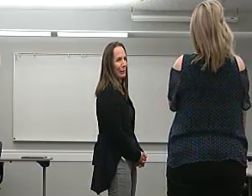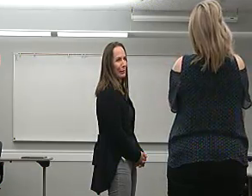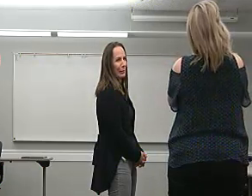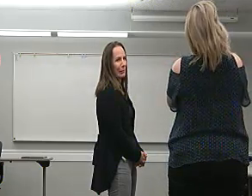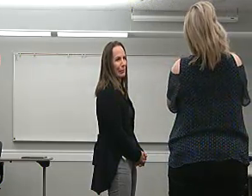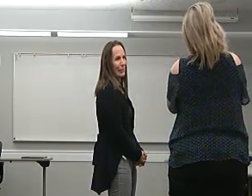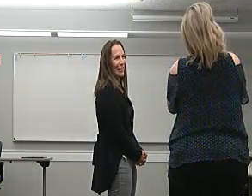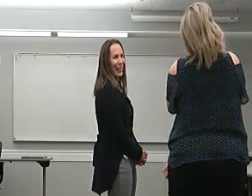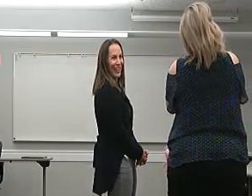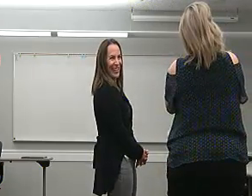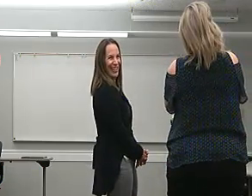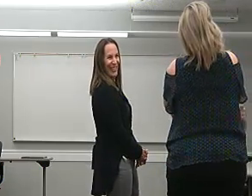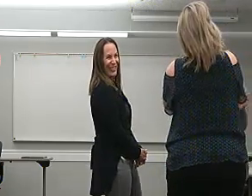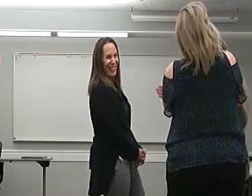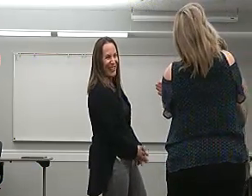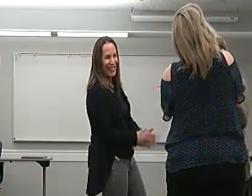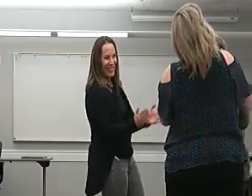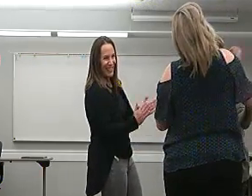like,